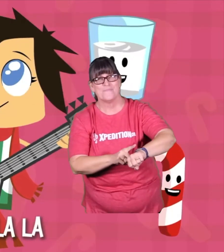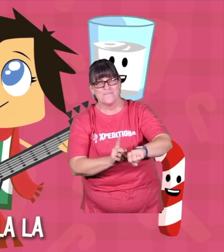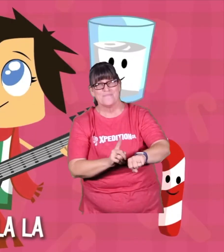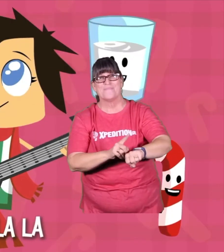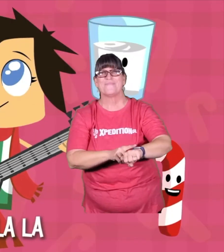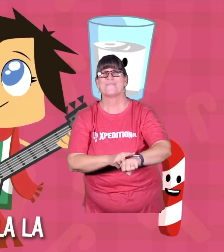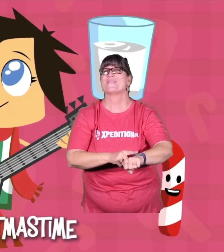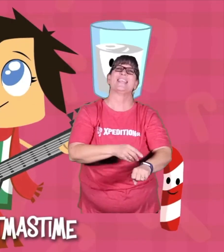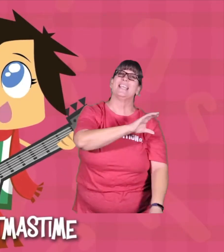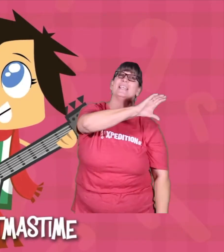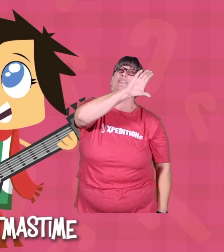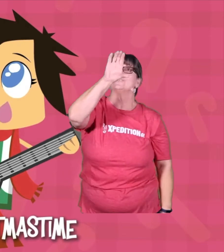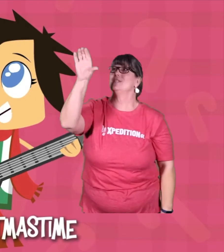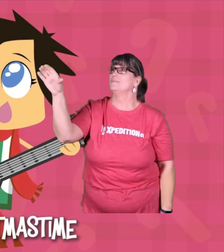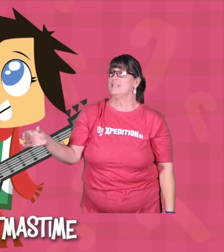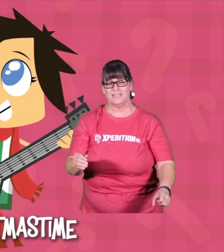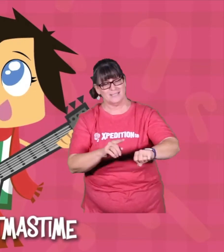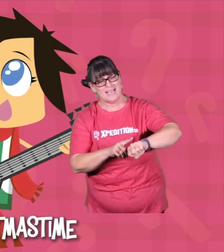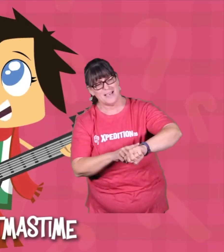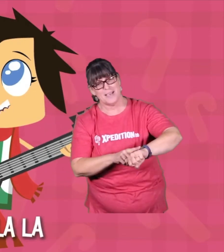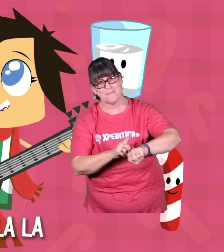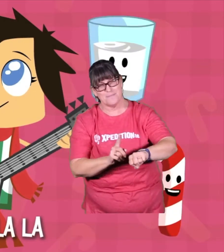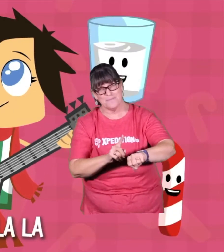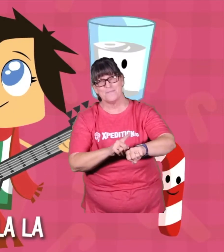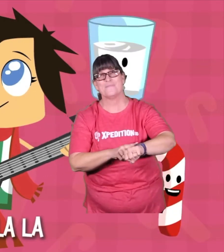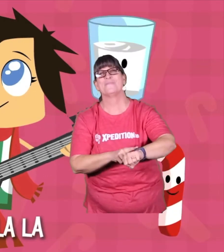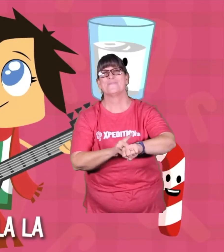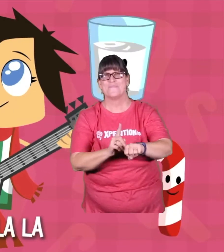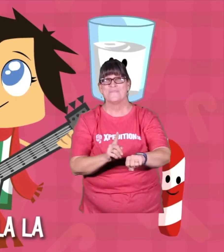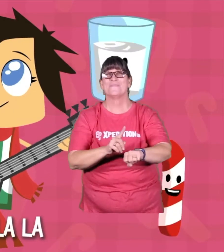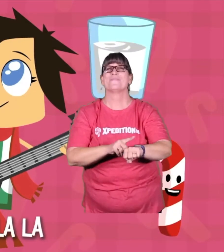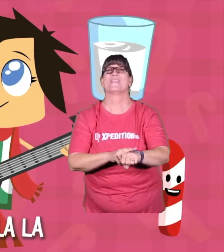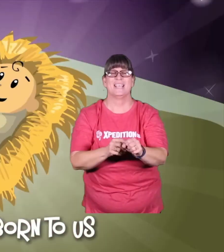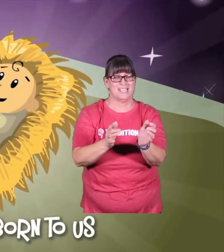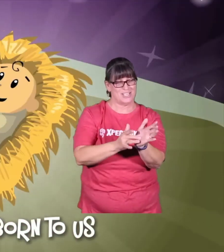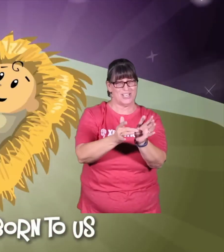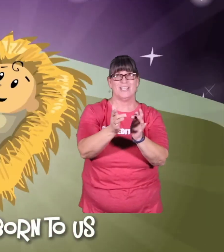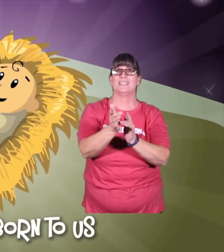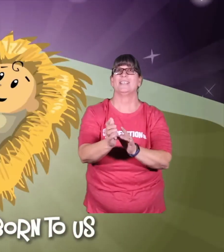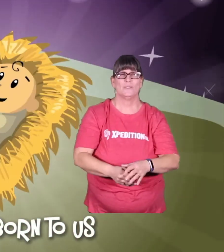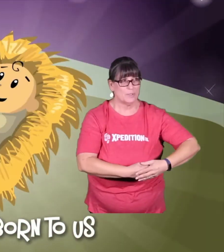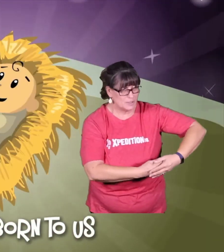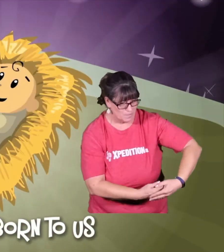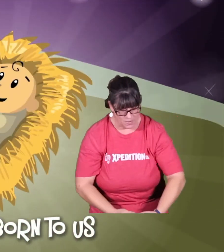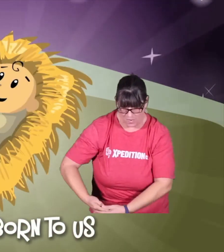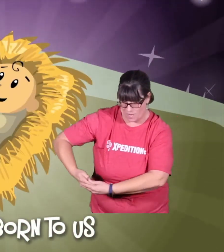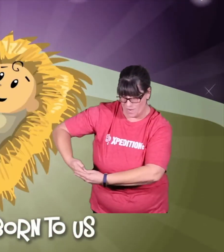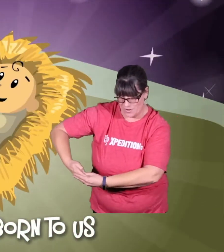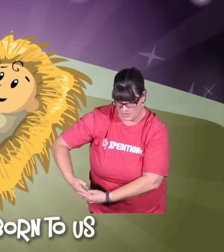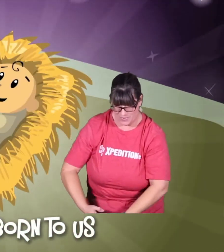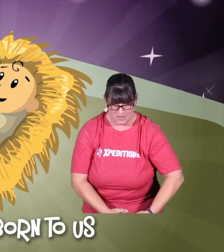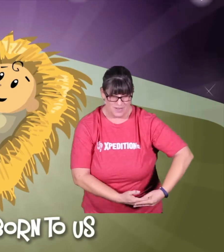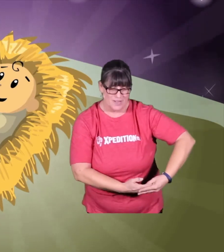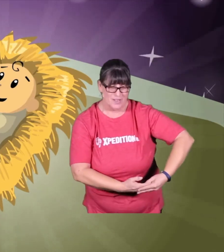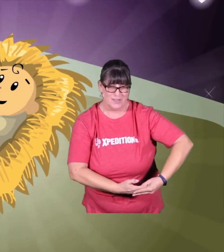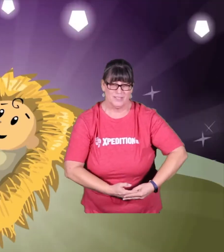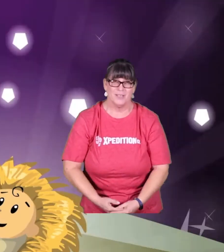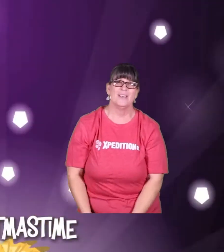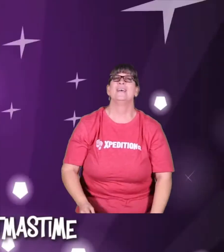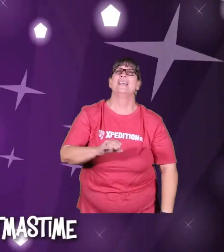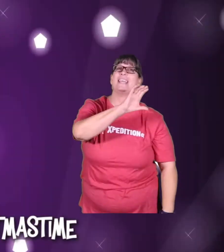It's la, la, la It's Christmas time Ha, la, la, la Jesus was born for